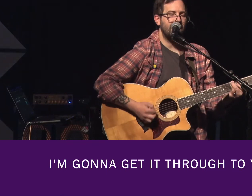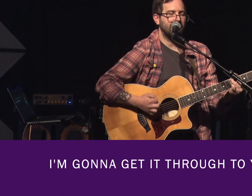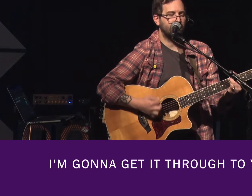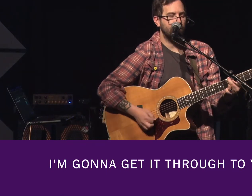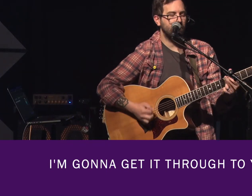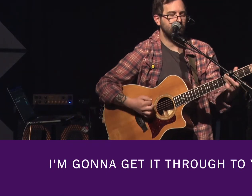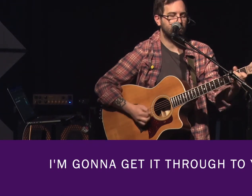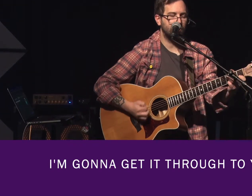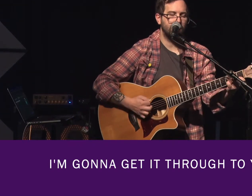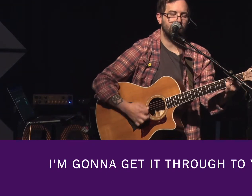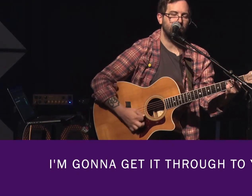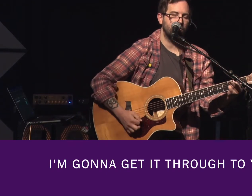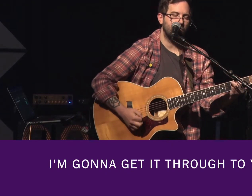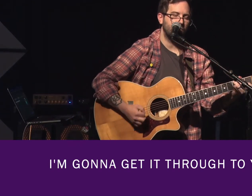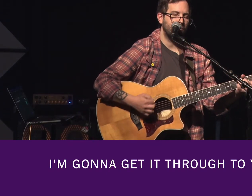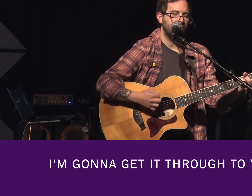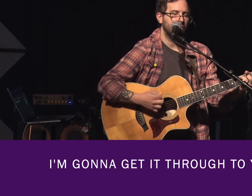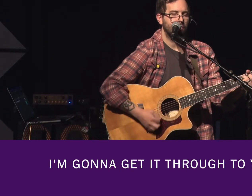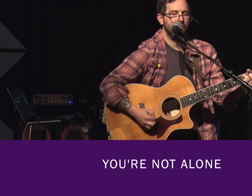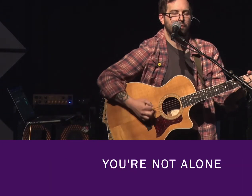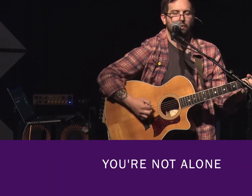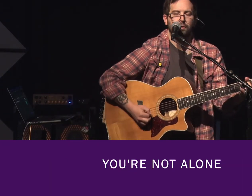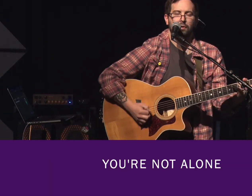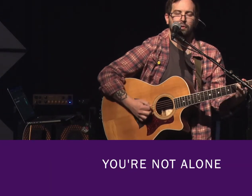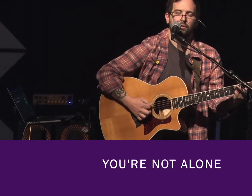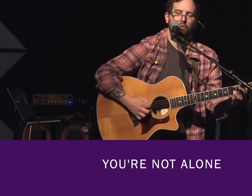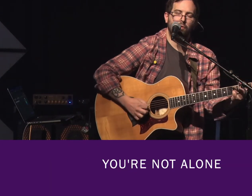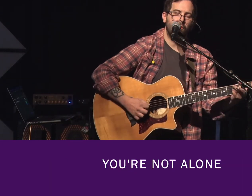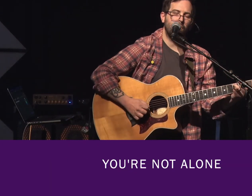Gonna get it through to you.